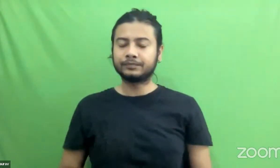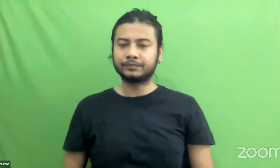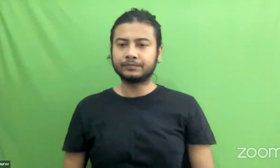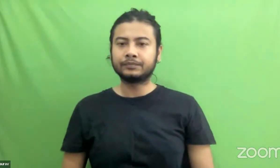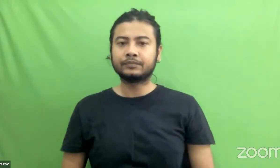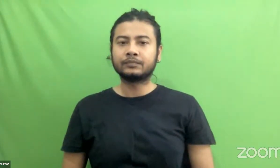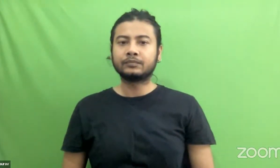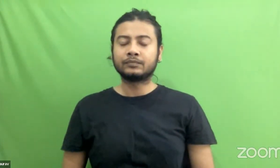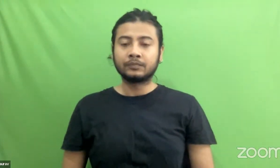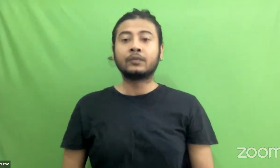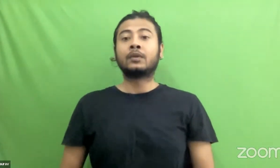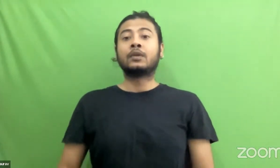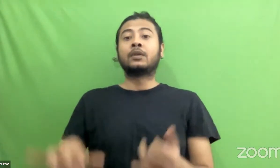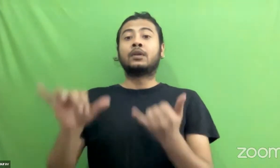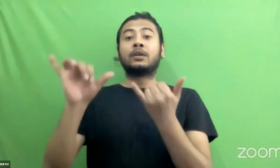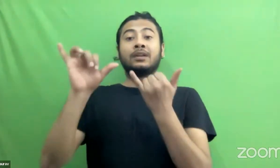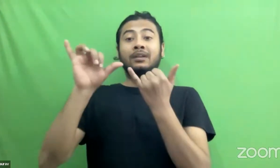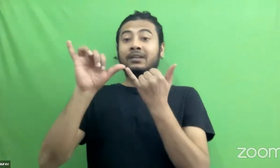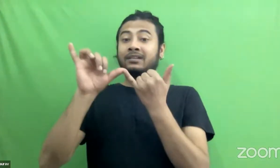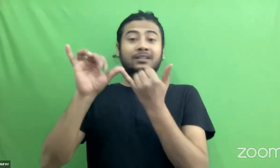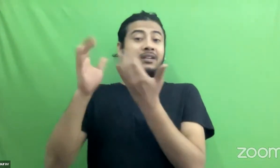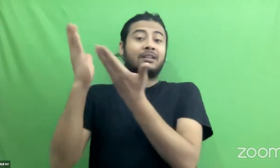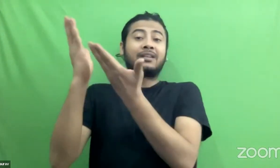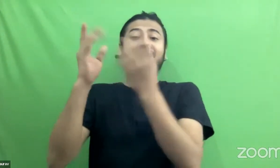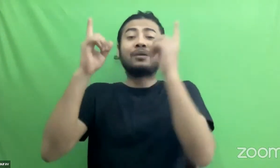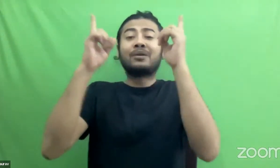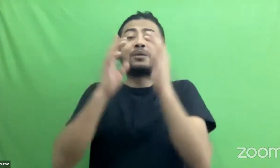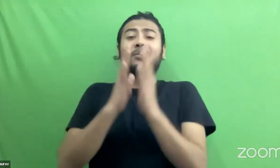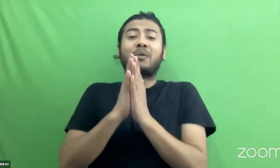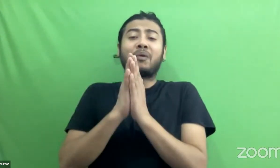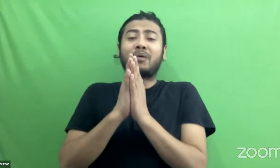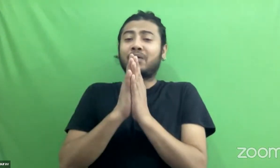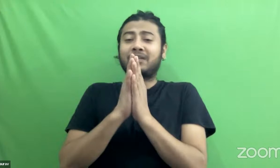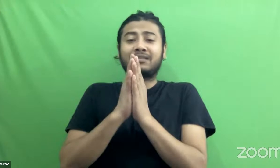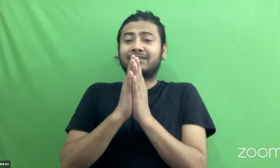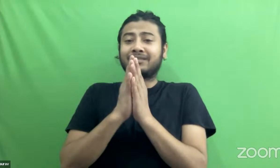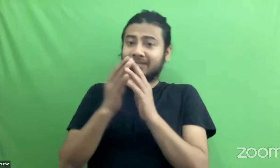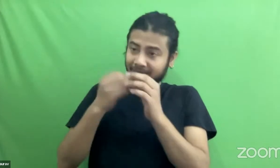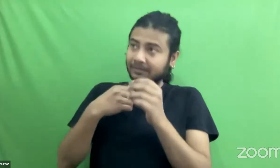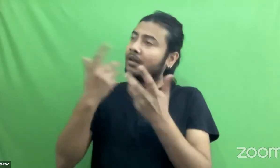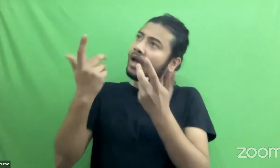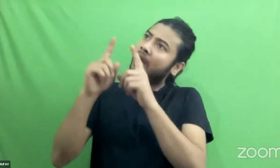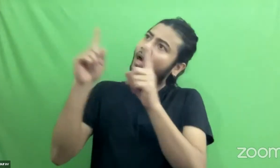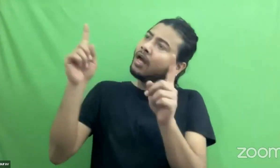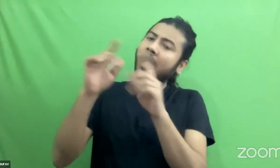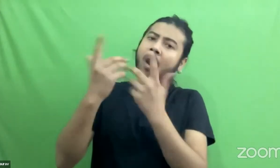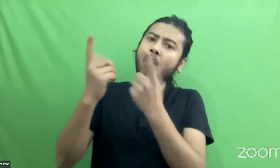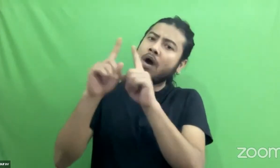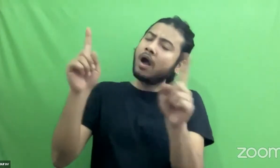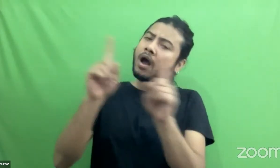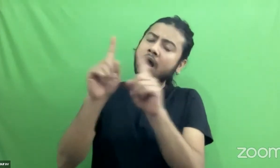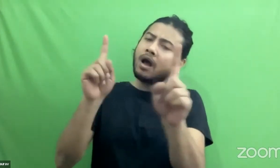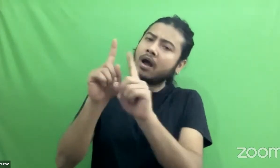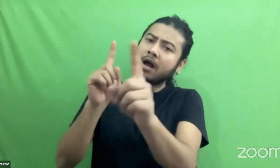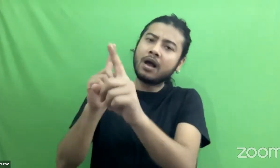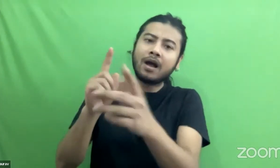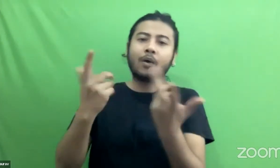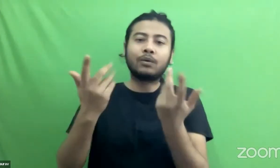see, Krishna can manifest in so many forms. When we talk about Chaitanya Mahaprabhu, he is a combined form of Radha and